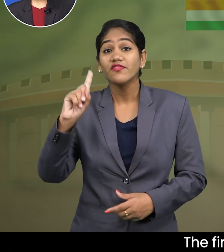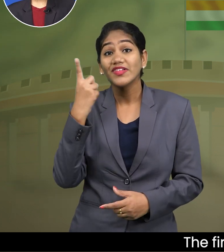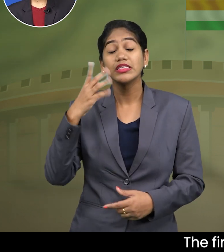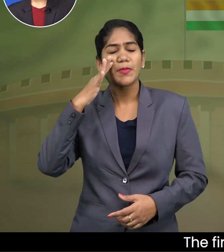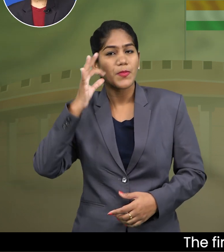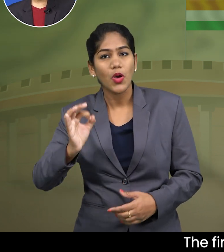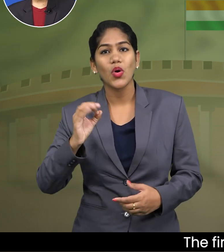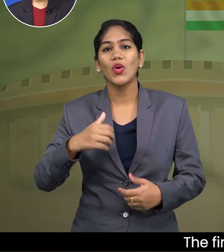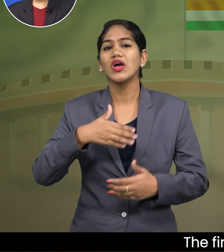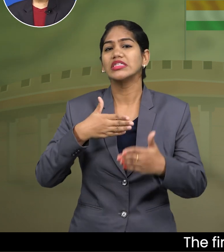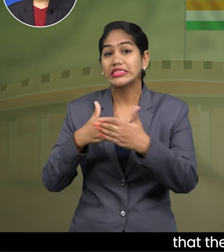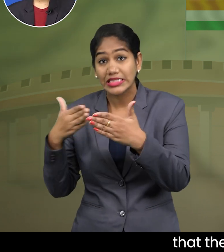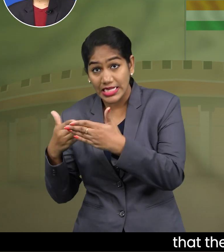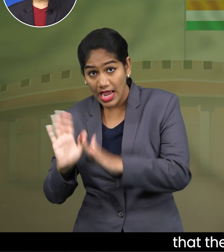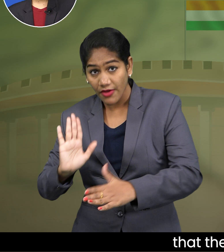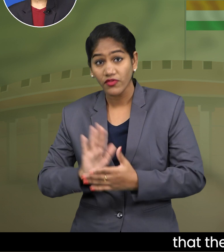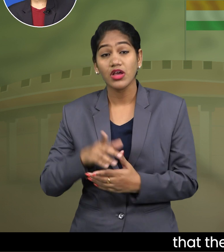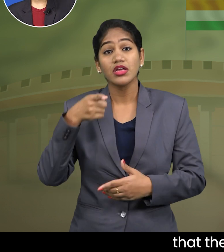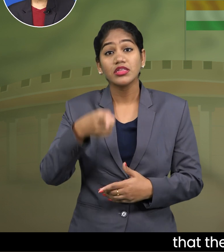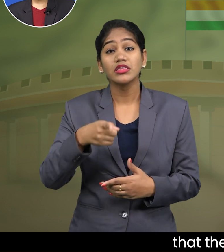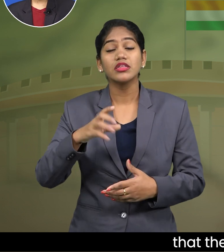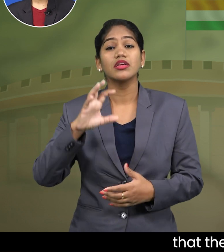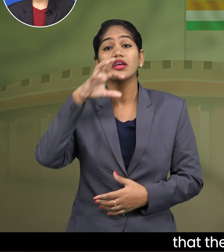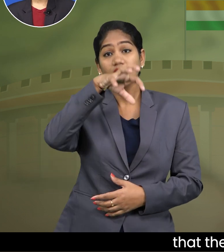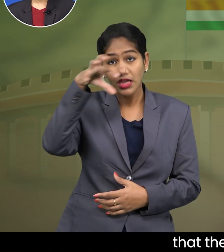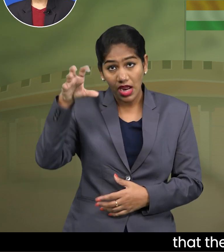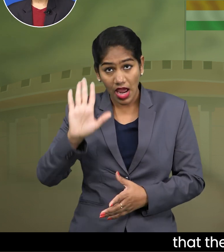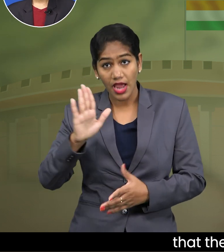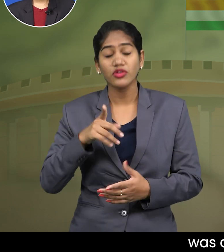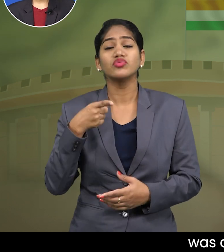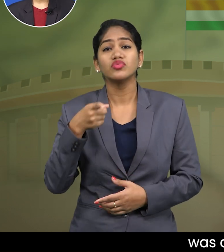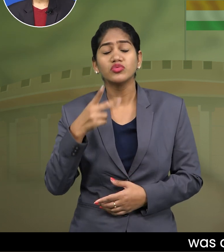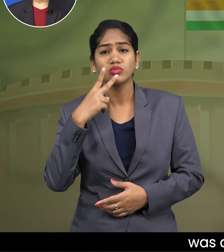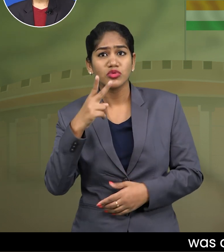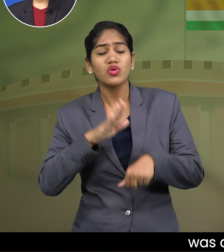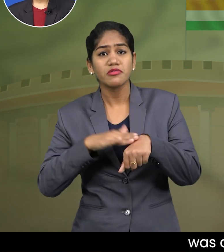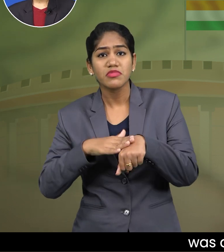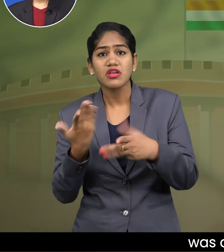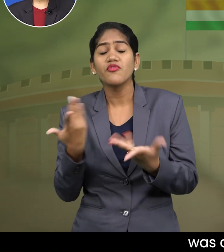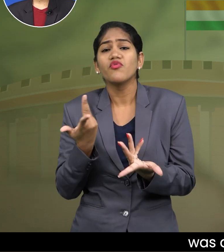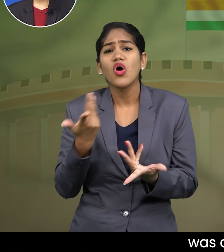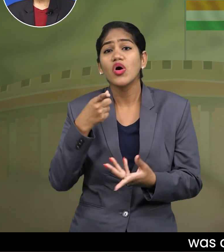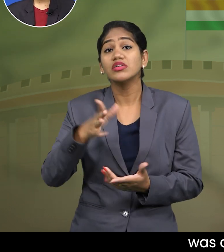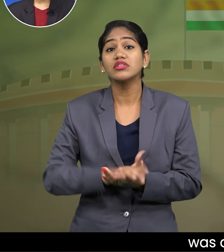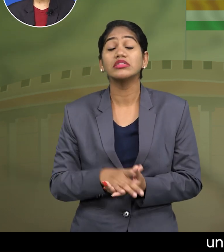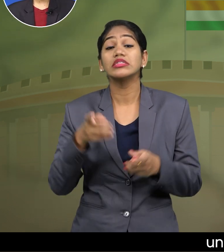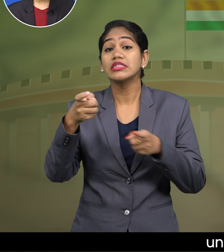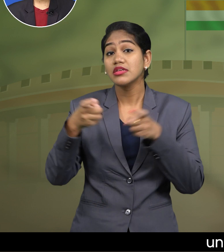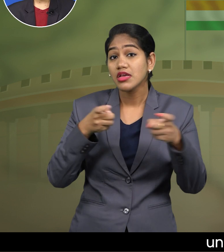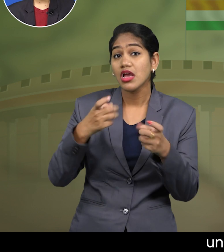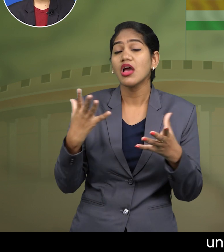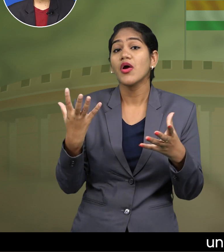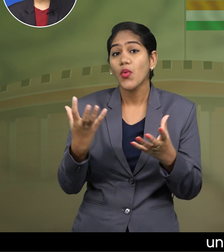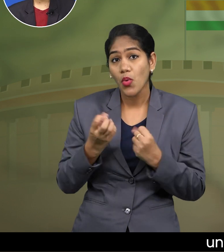The first main challenges that the country had to face was a need to maintain